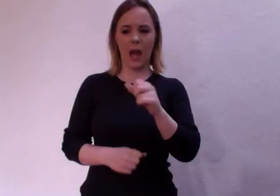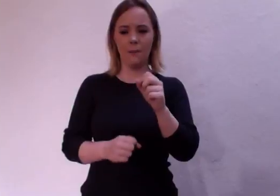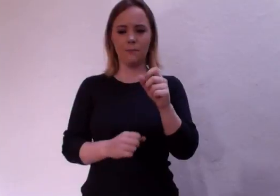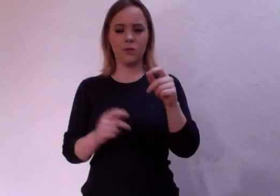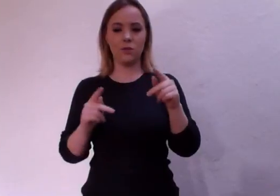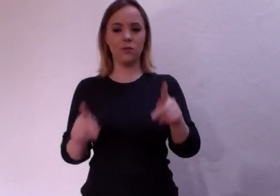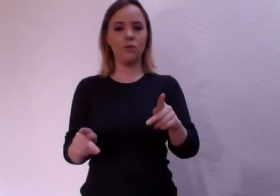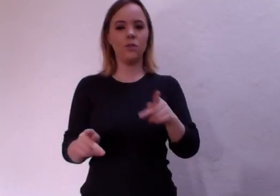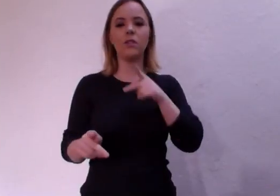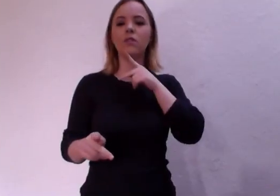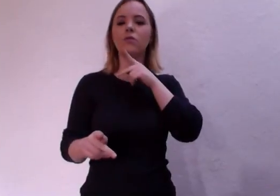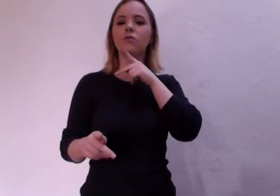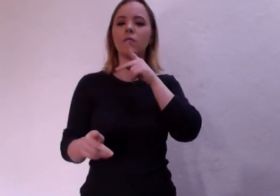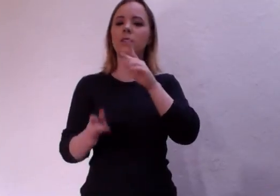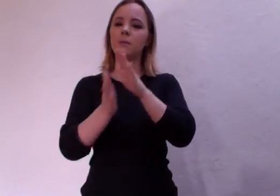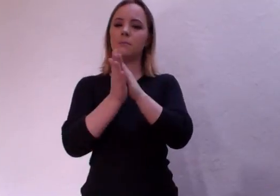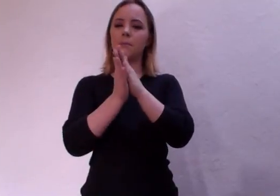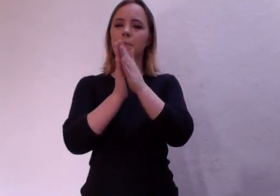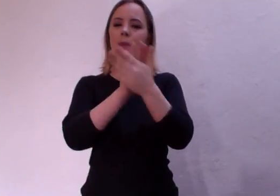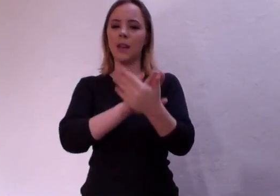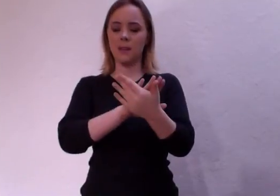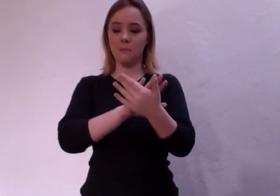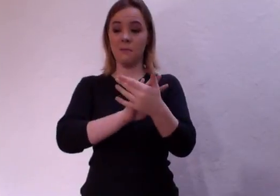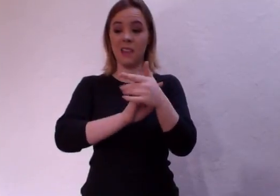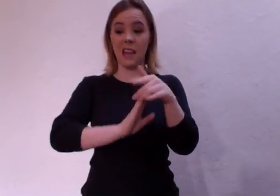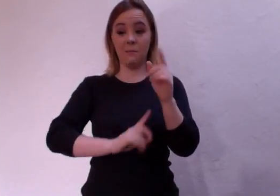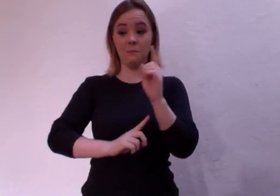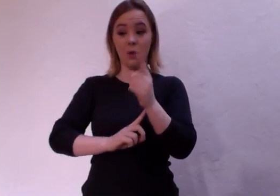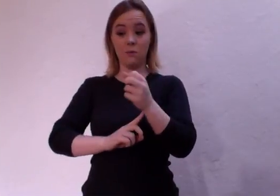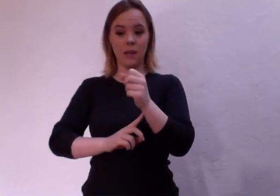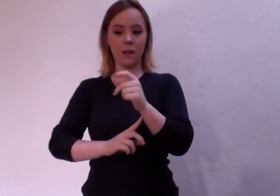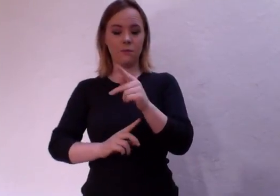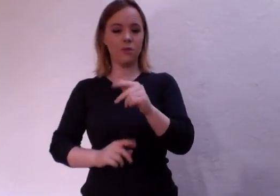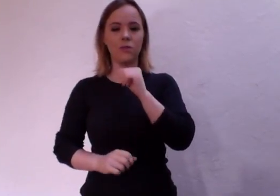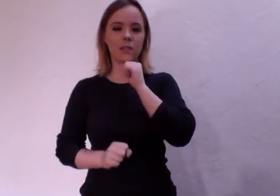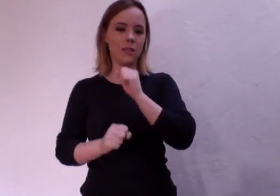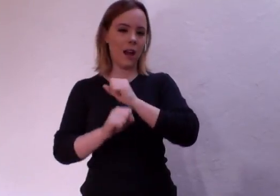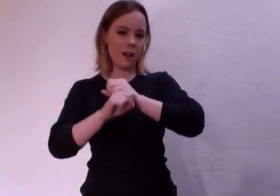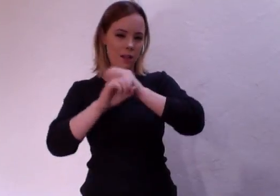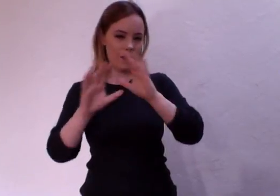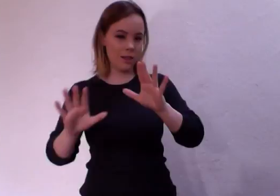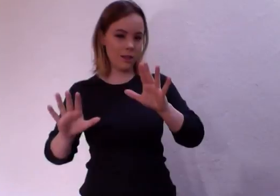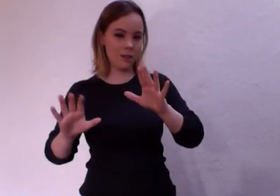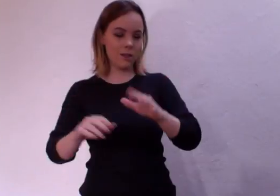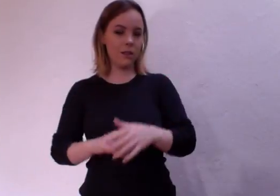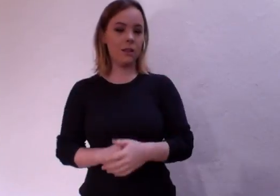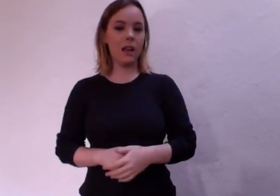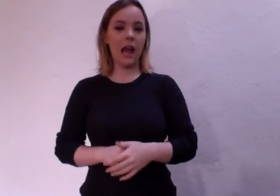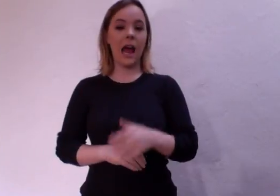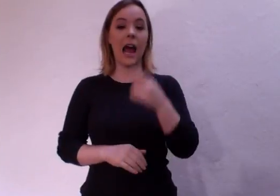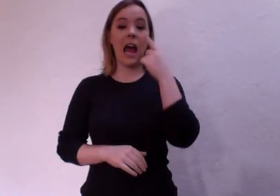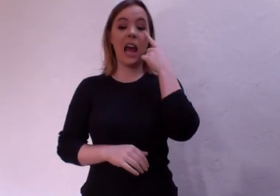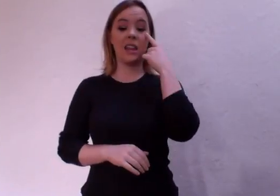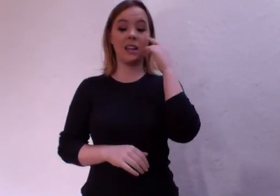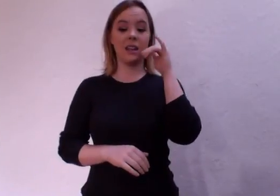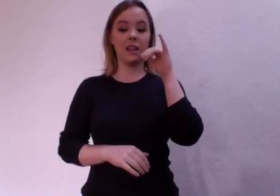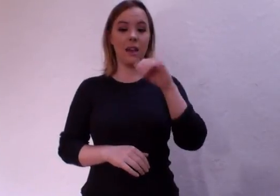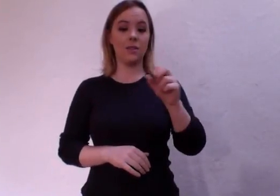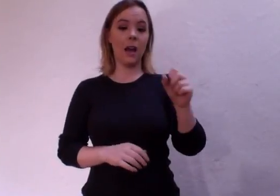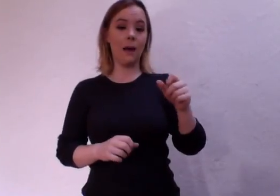moment, the opportunity was never really clear. And I think that in itself is what opportunity is. Okay, so